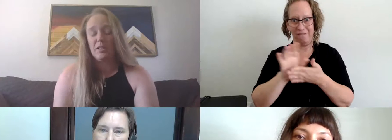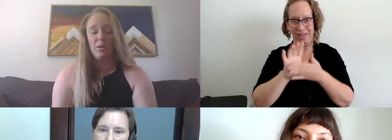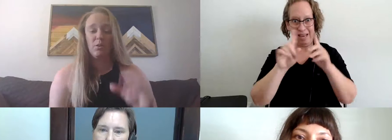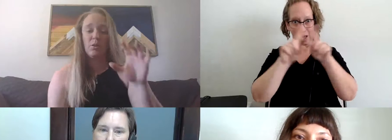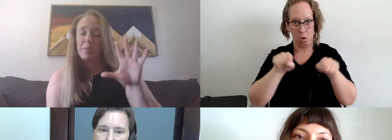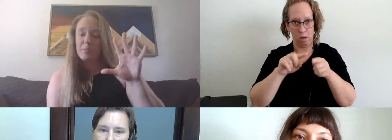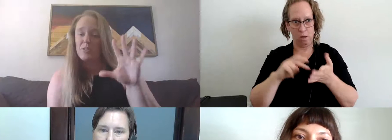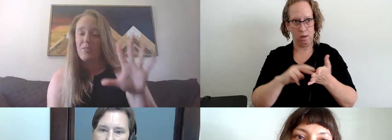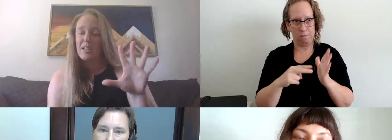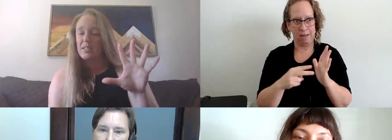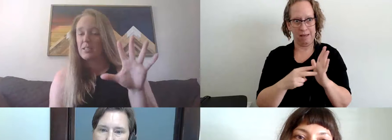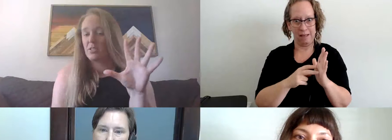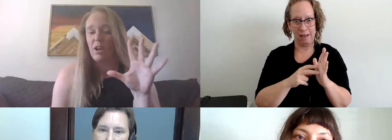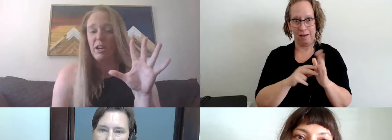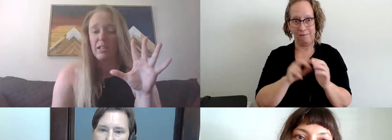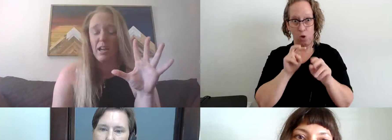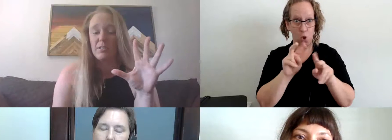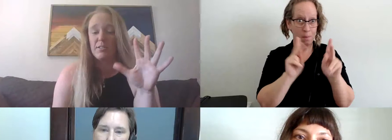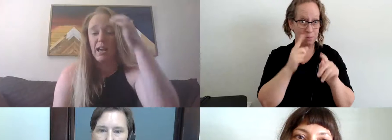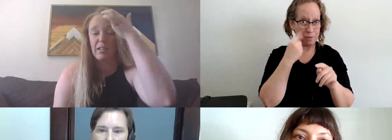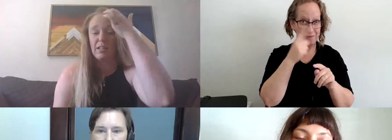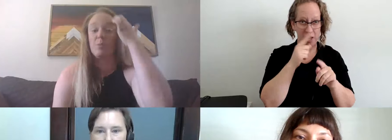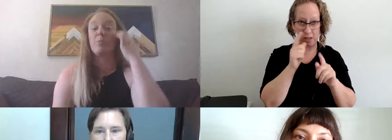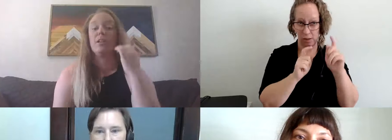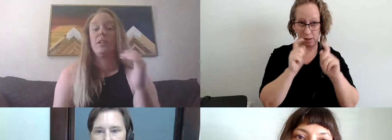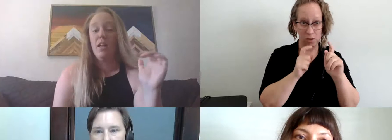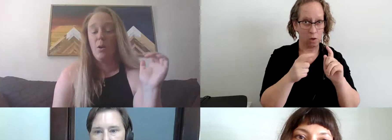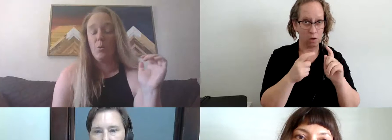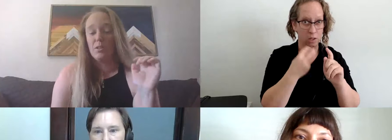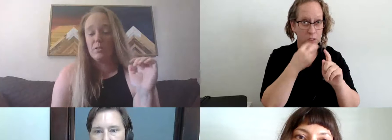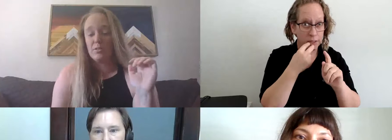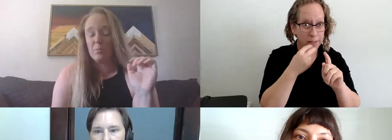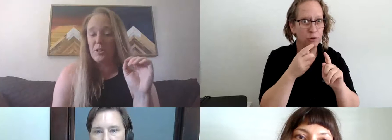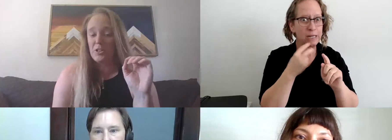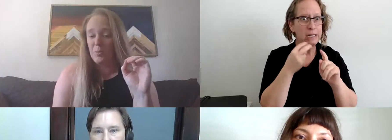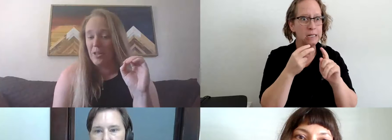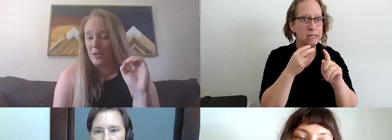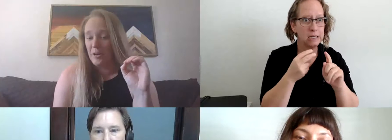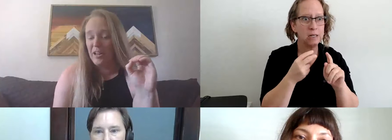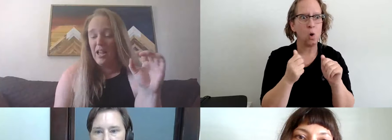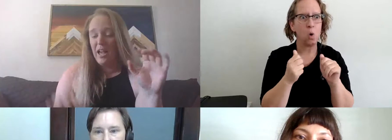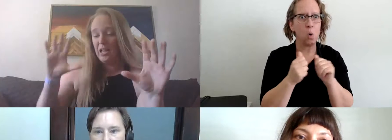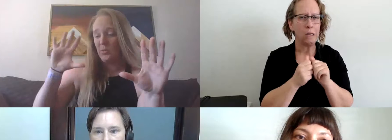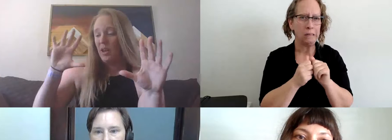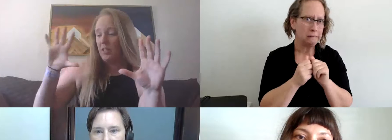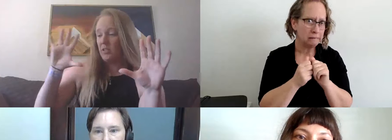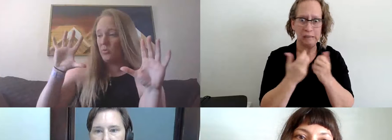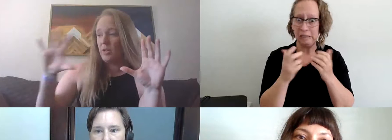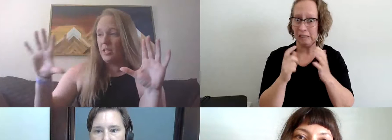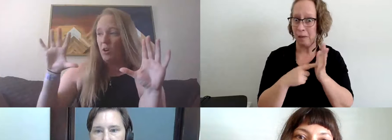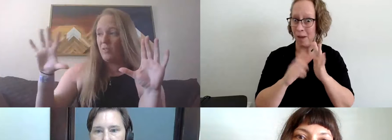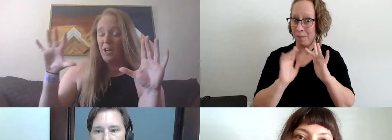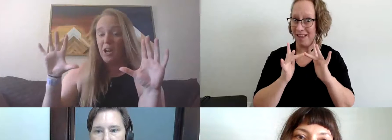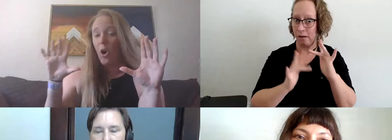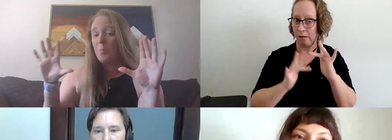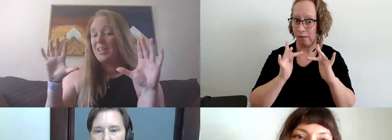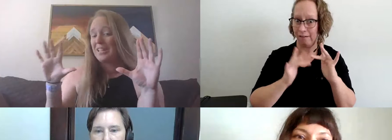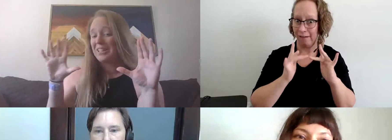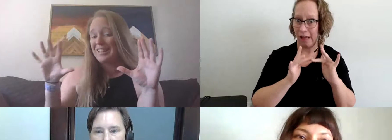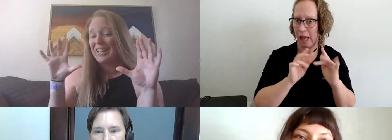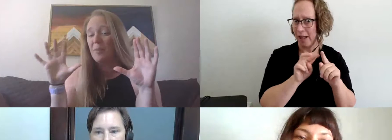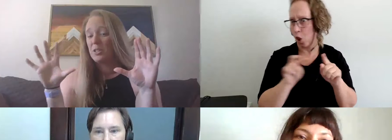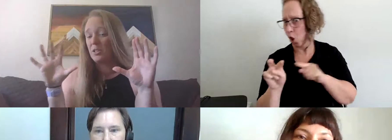have to be looking at people's faces to try to guess and lip read with some questionable internet, as well as reading over